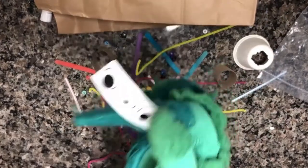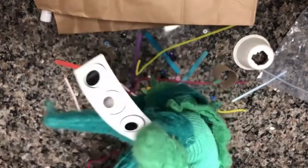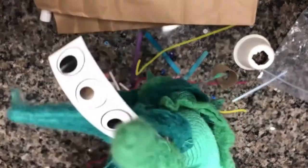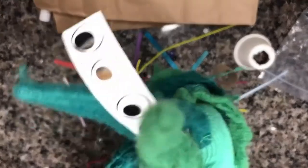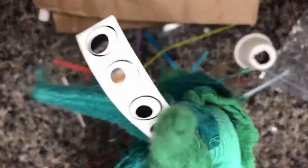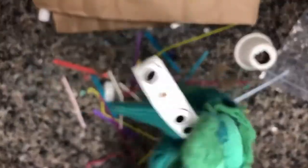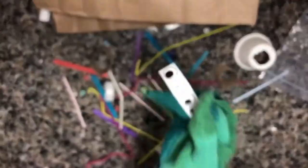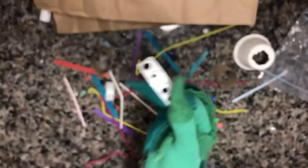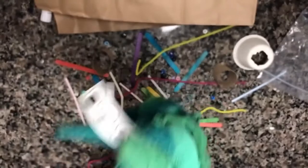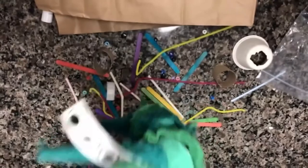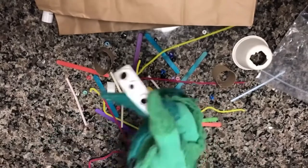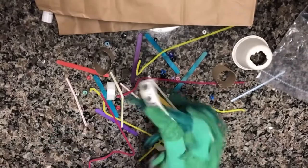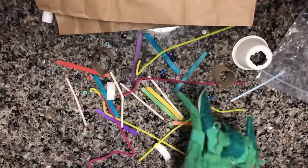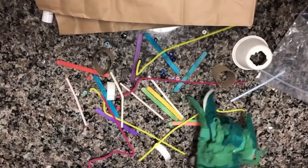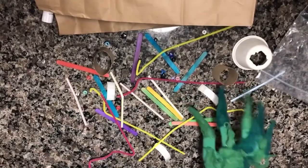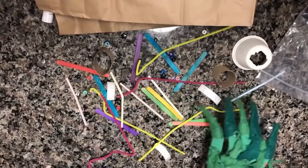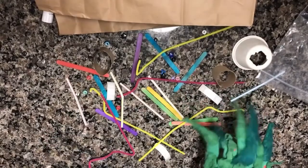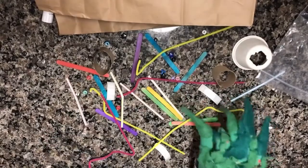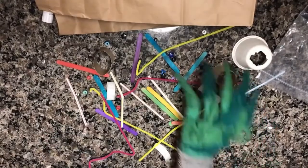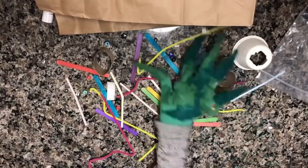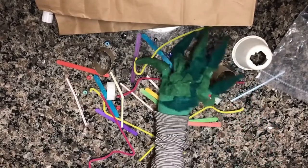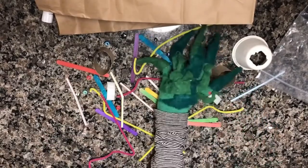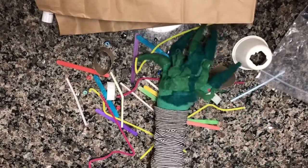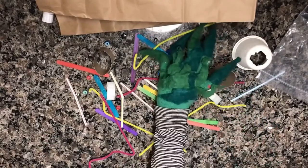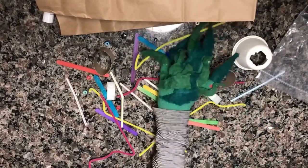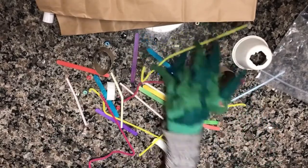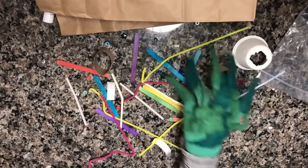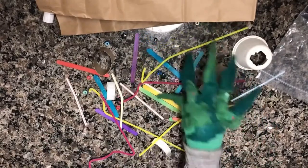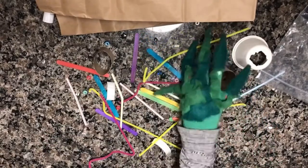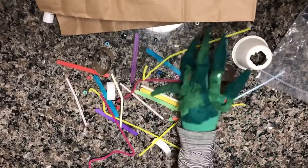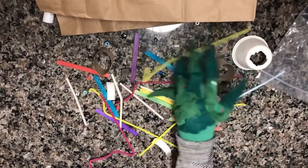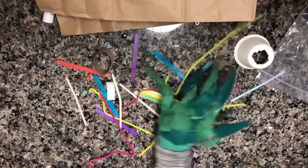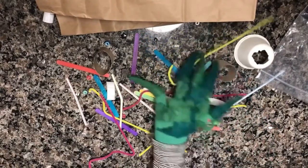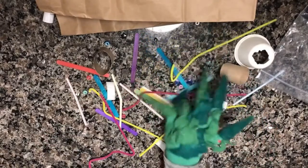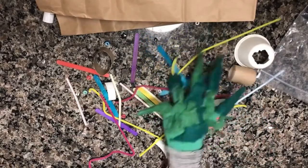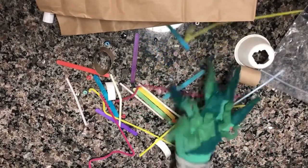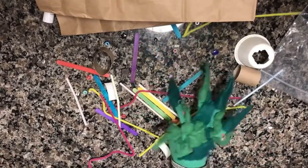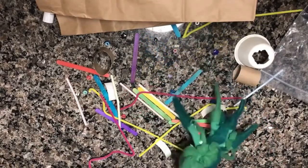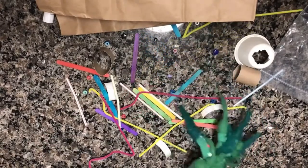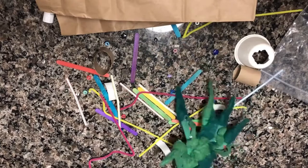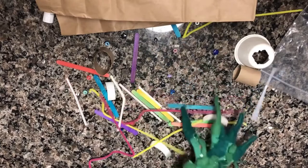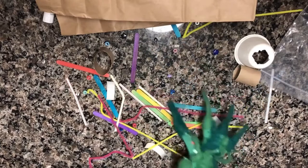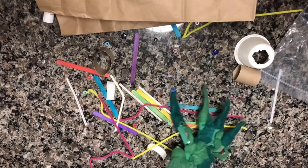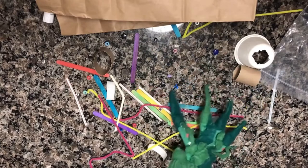maybe some eyes. Or I've got some of these little beads.